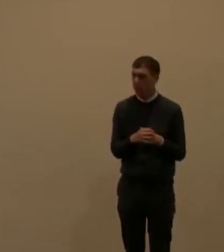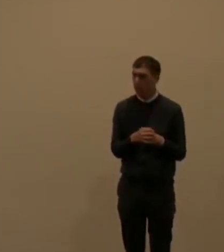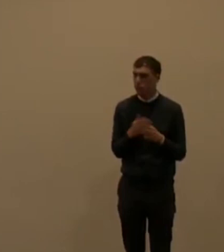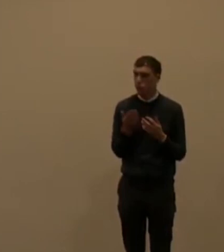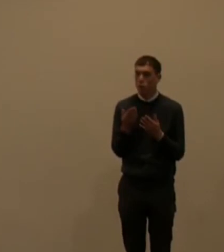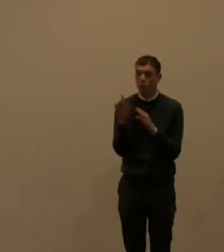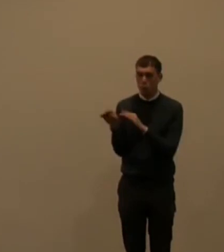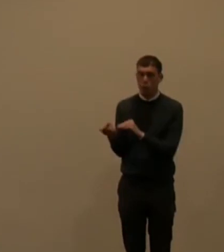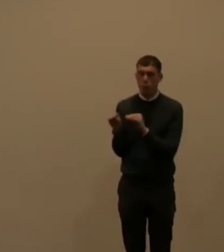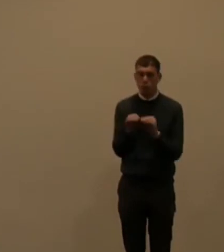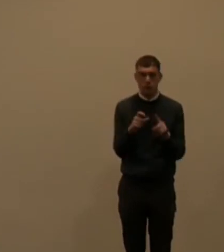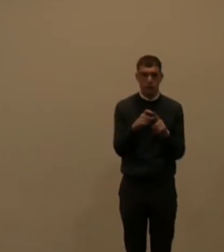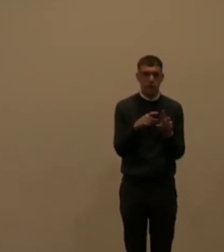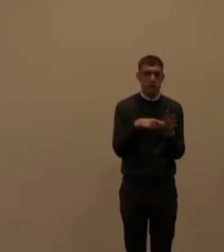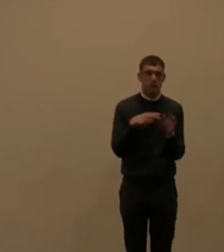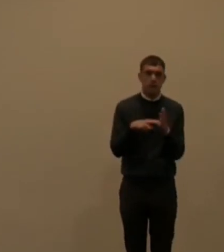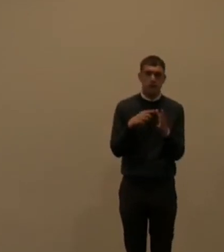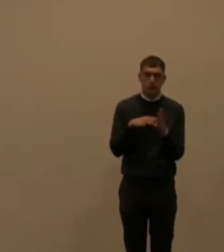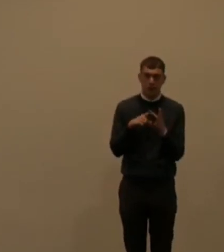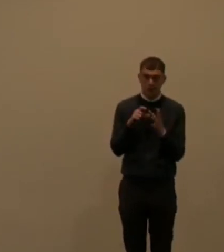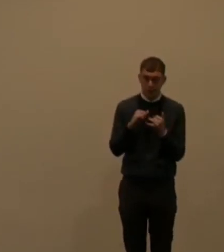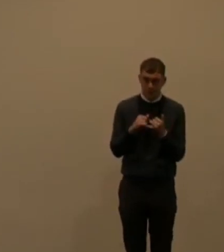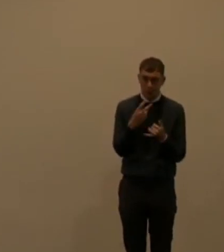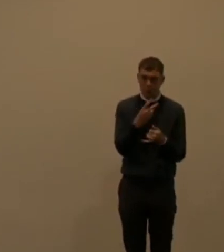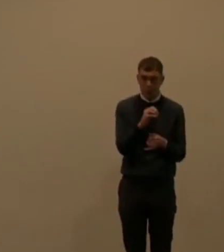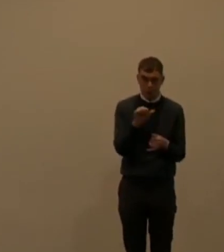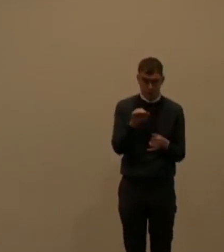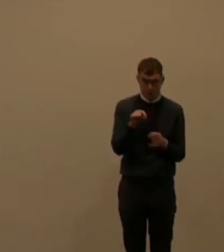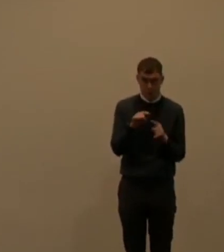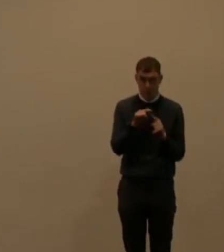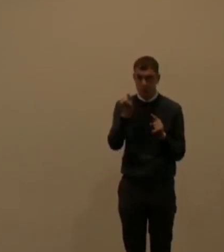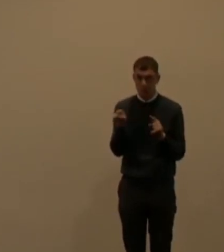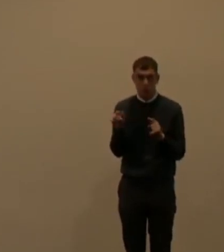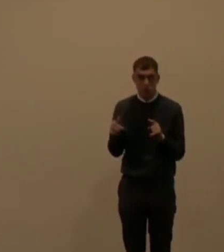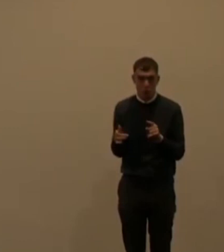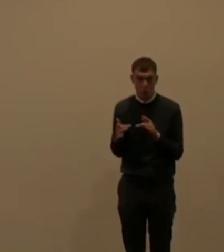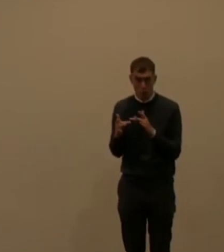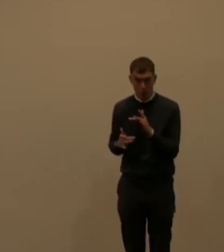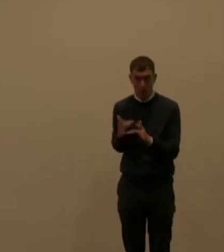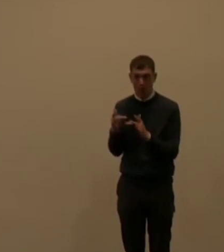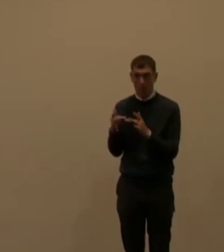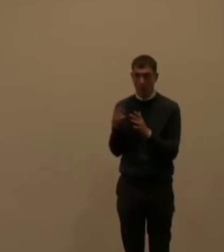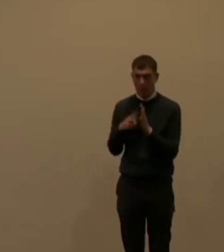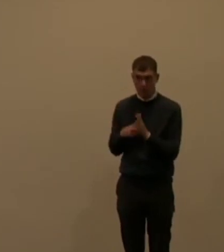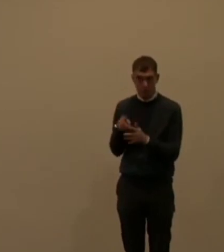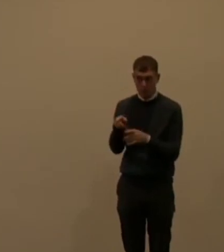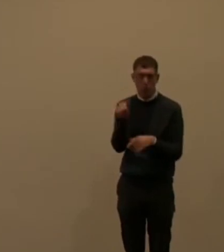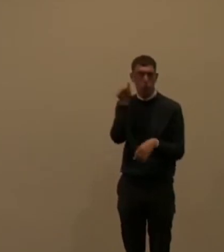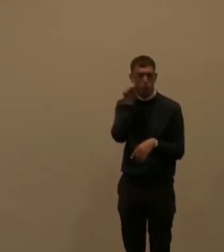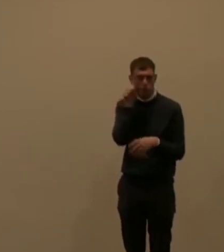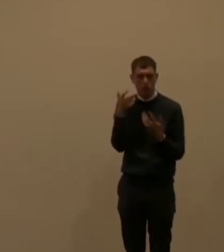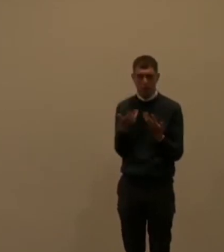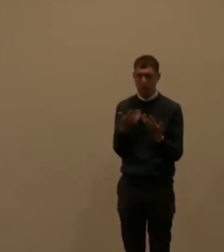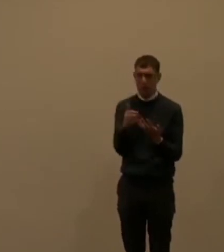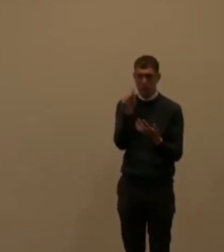Dynamics 2016 version to the online version, the UI is different. The system is different.